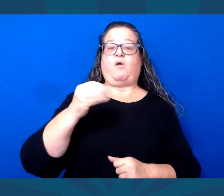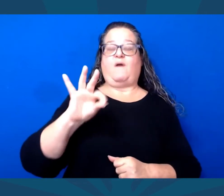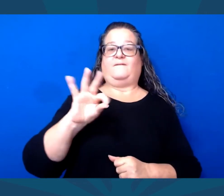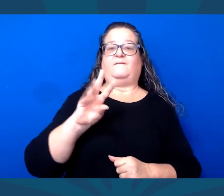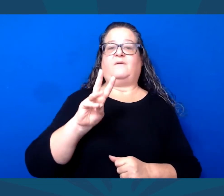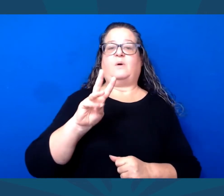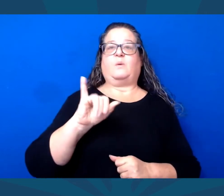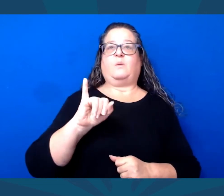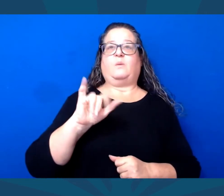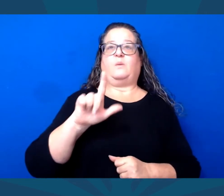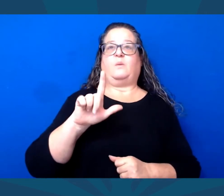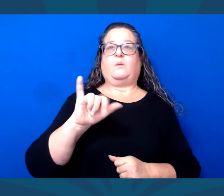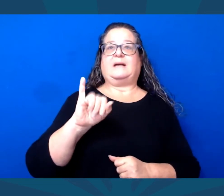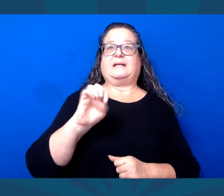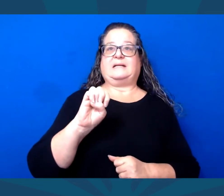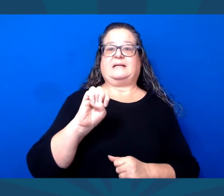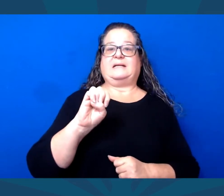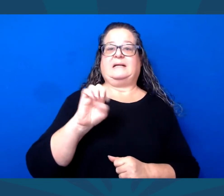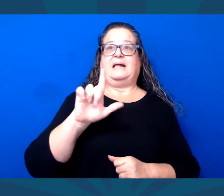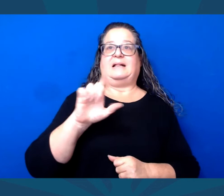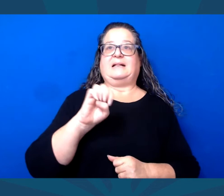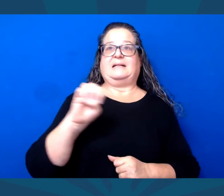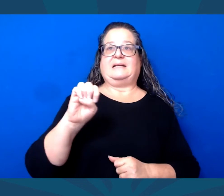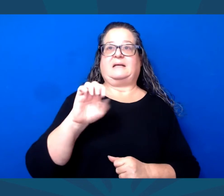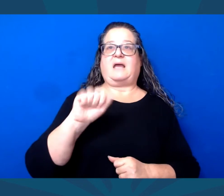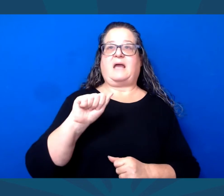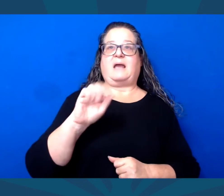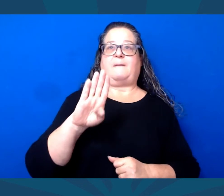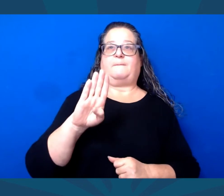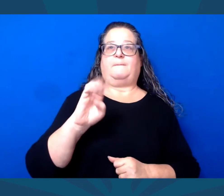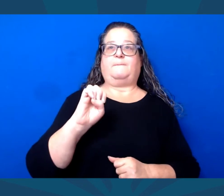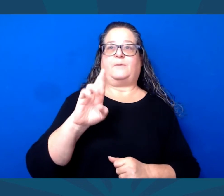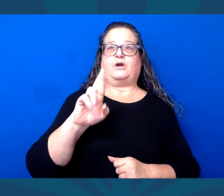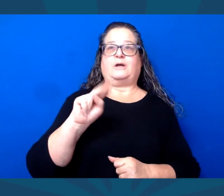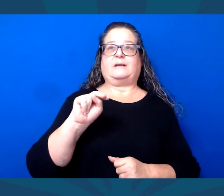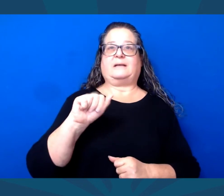Michael is the great-grandson of Willie Lee Abernathy Jr.